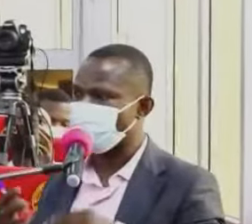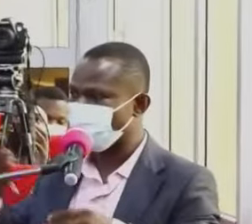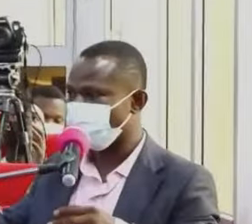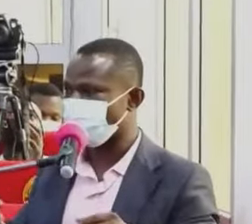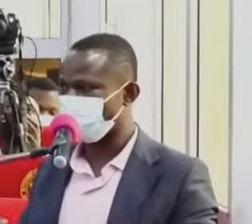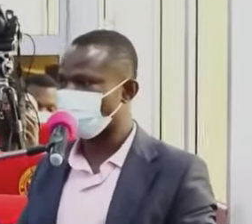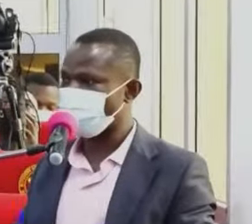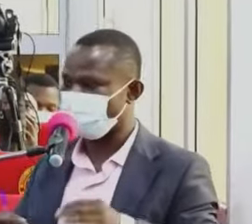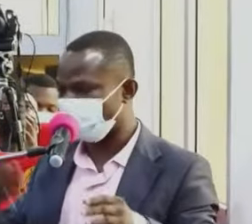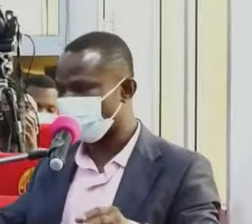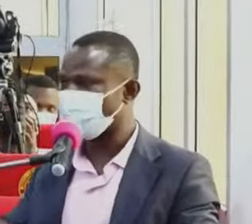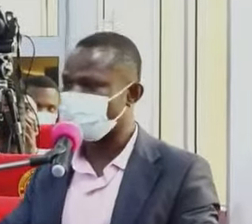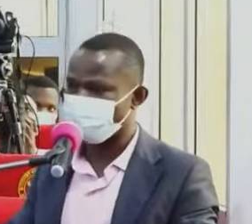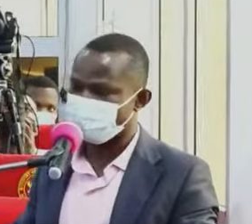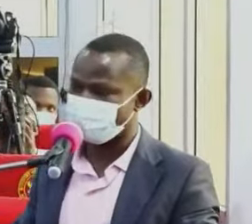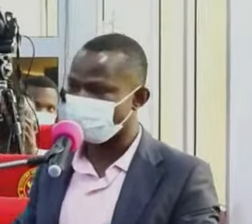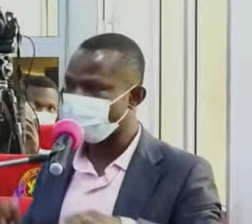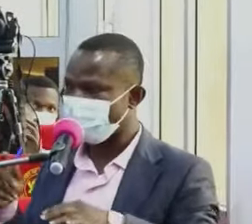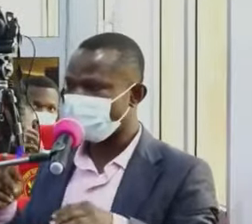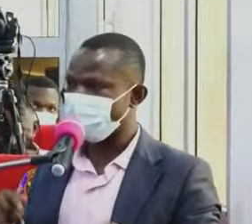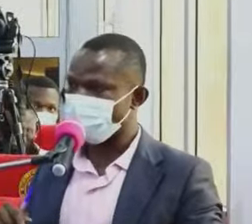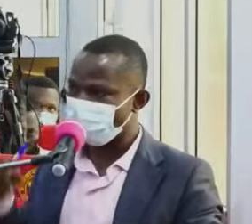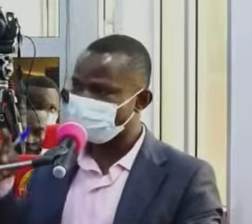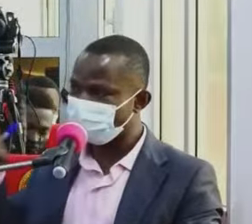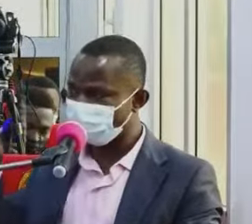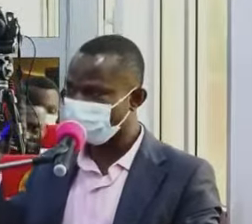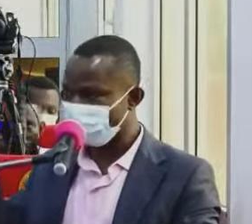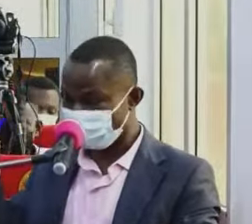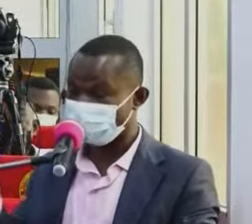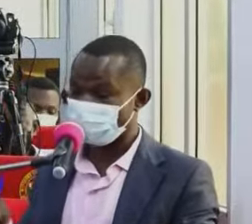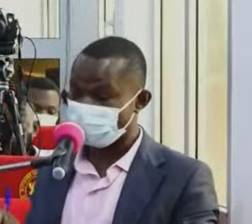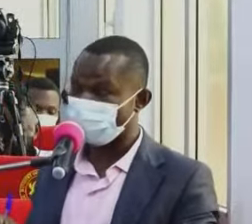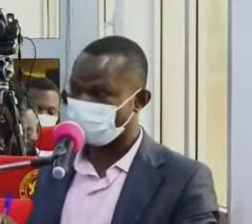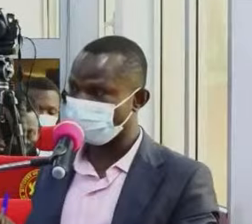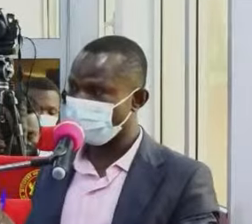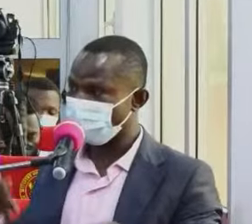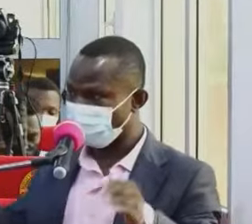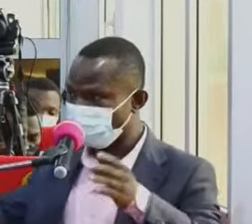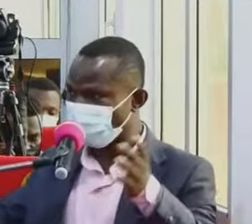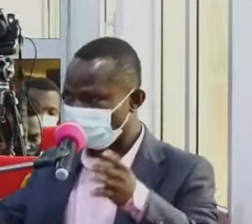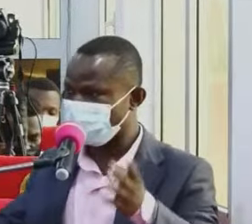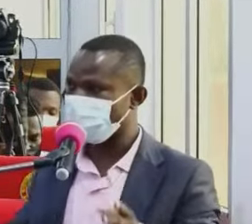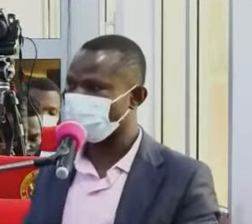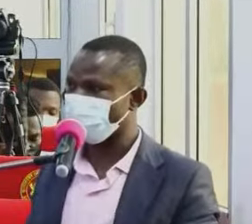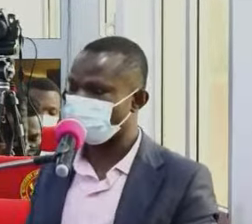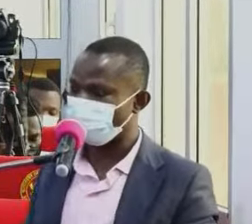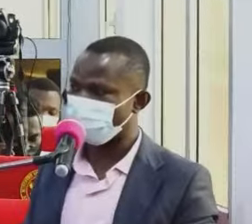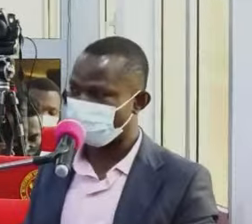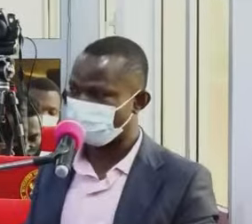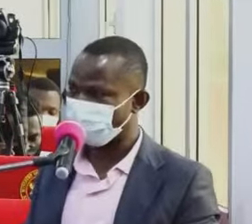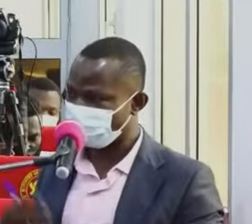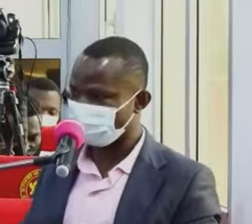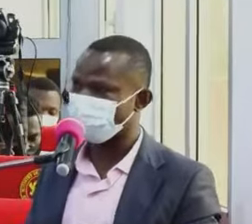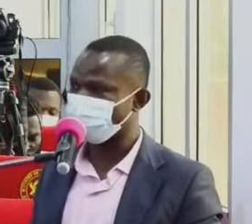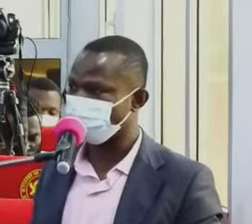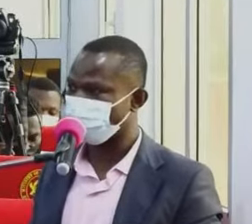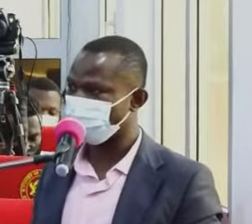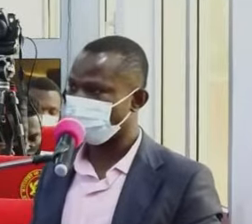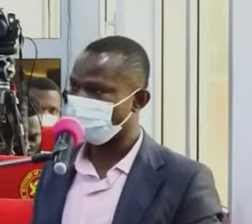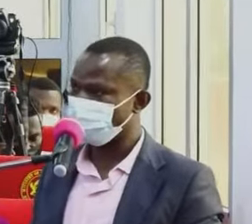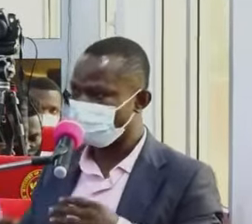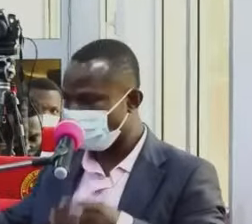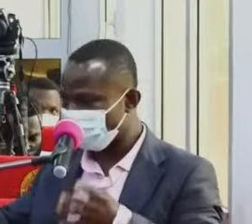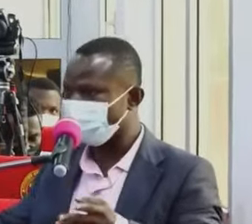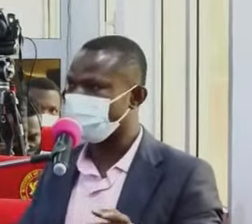The officials, what has happened to the Menzi, the Chinese vessel? Those who were in charge of the vessel, what has happened to